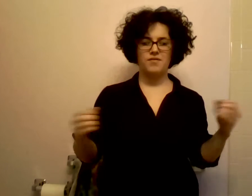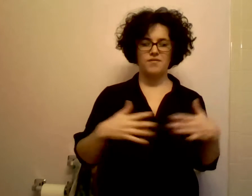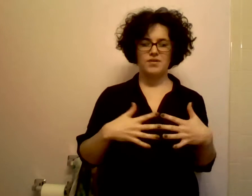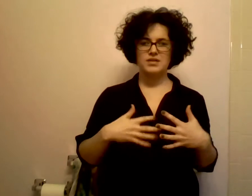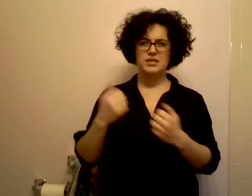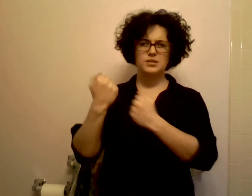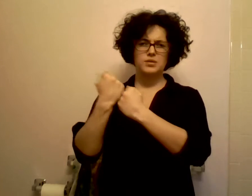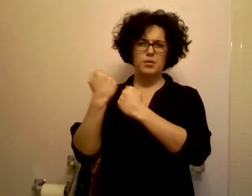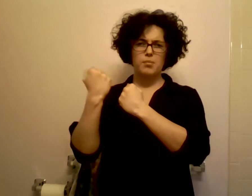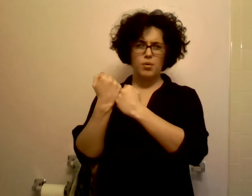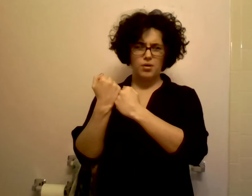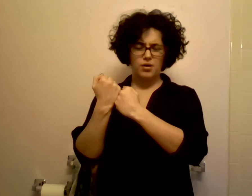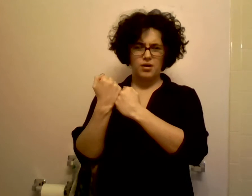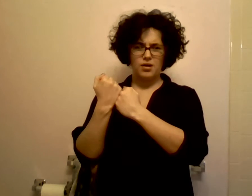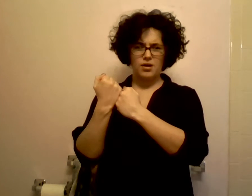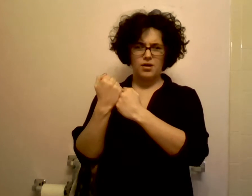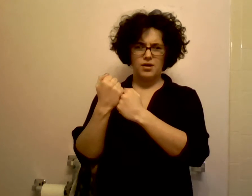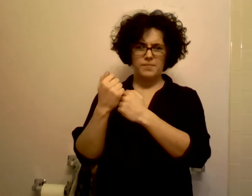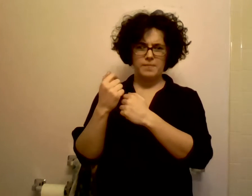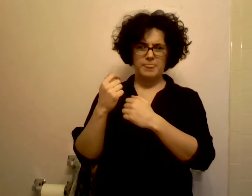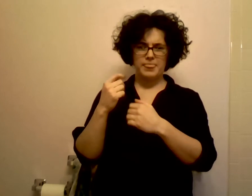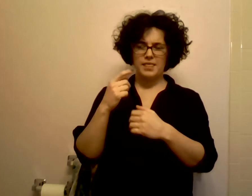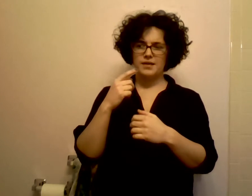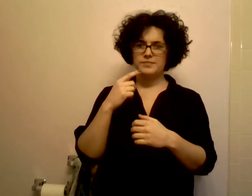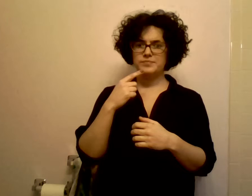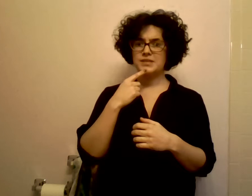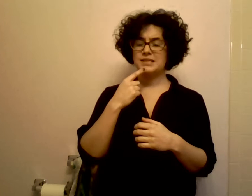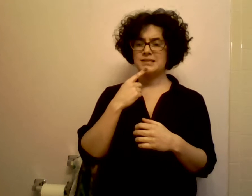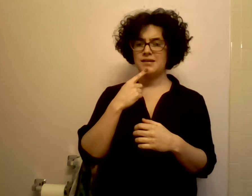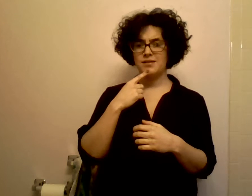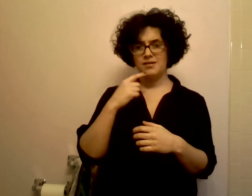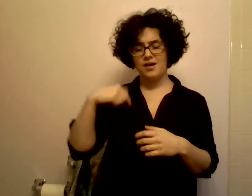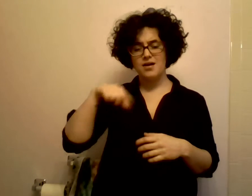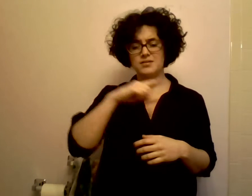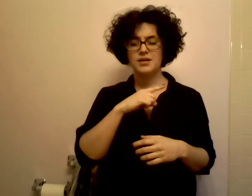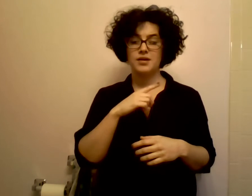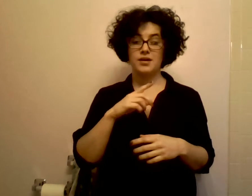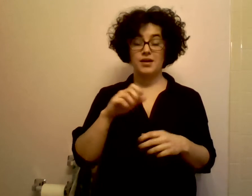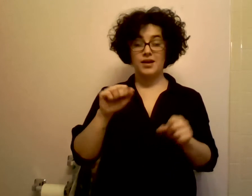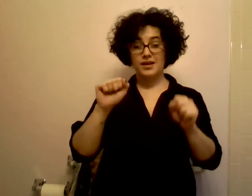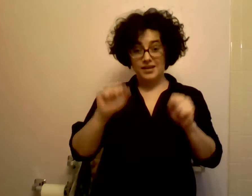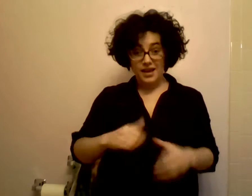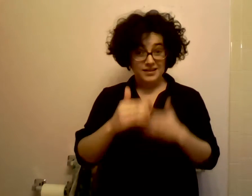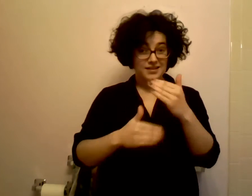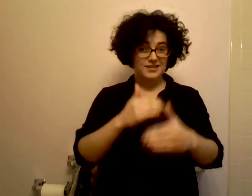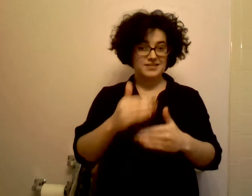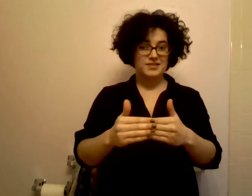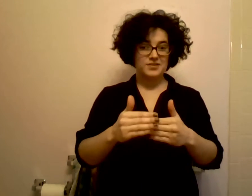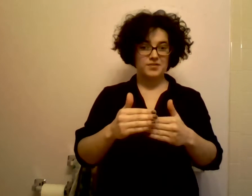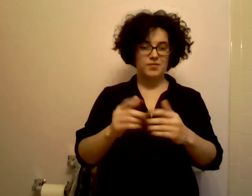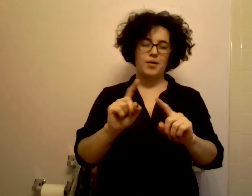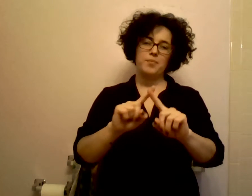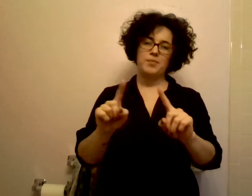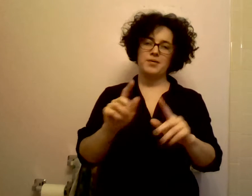us, proceed with caution, but proceed. A warning, if you will, that says clearly and boldly,